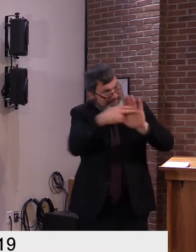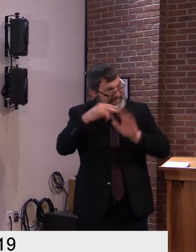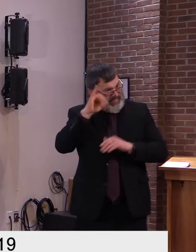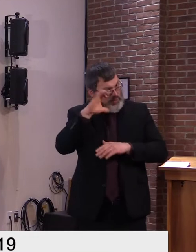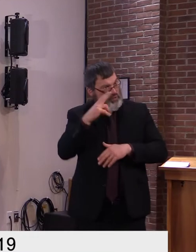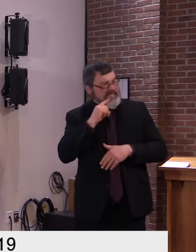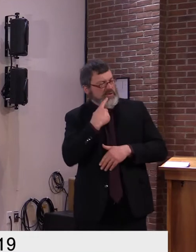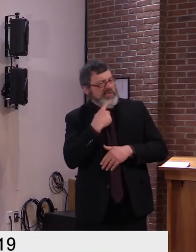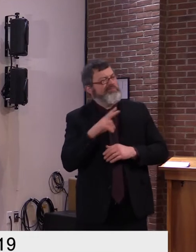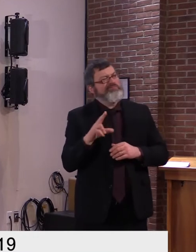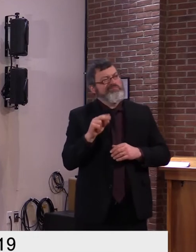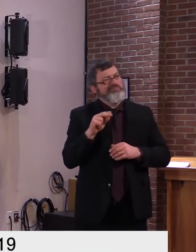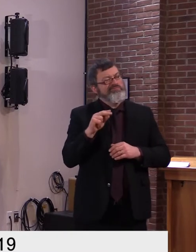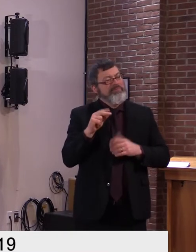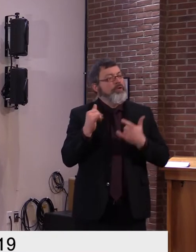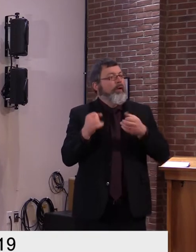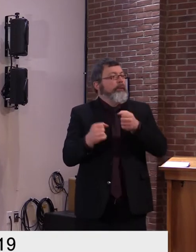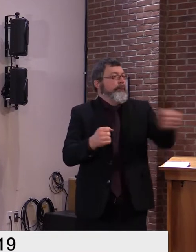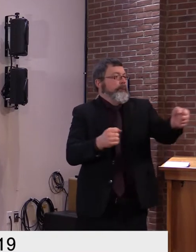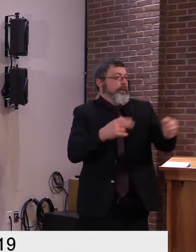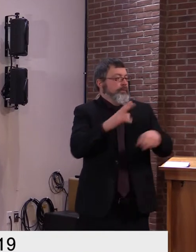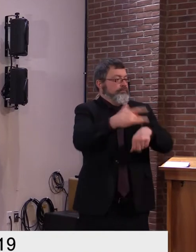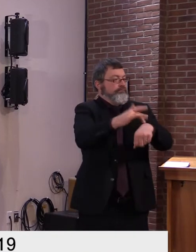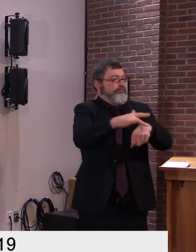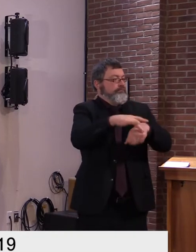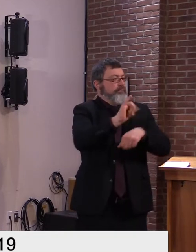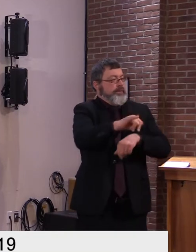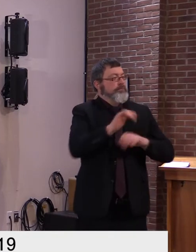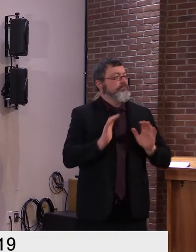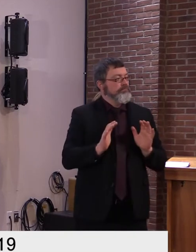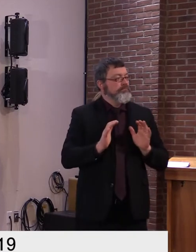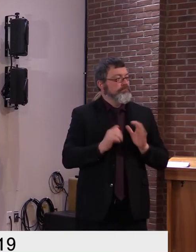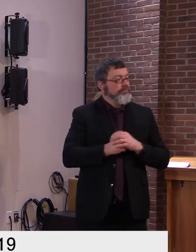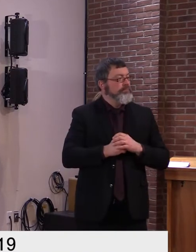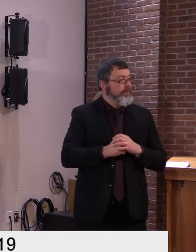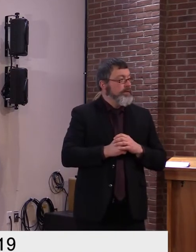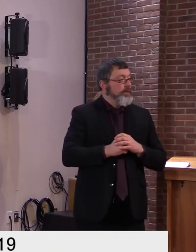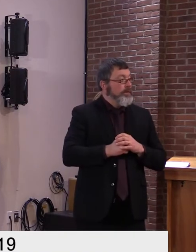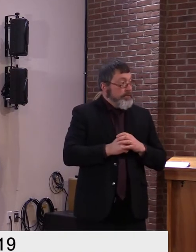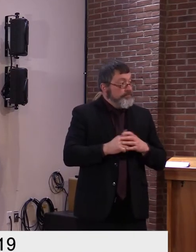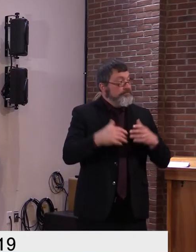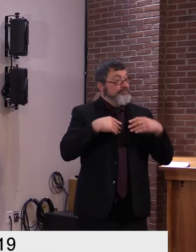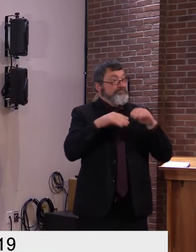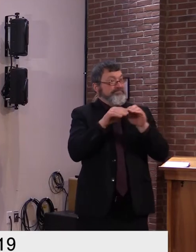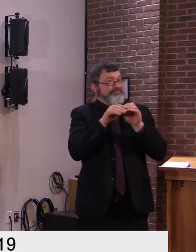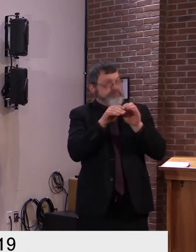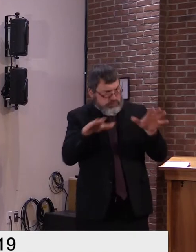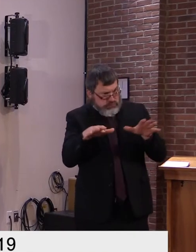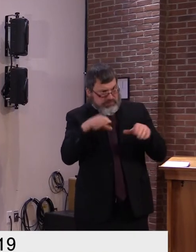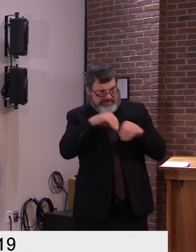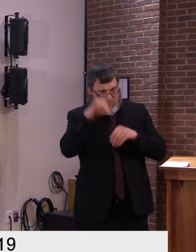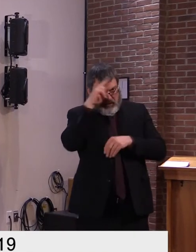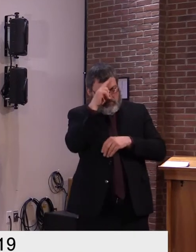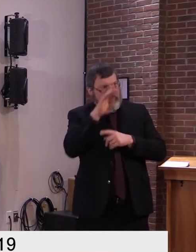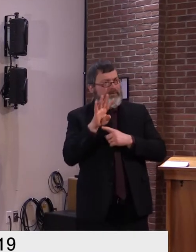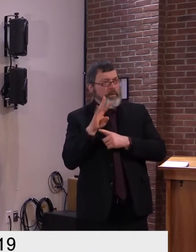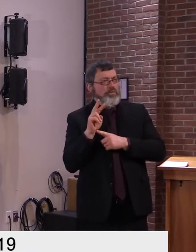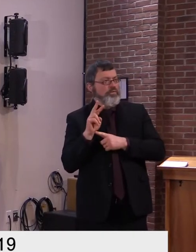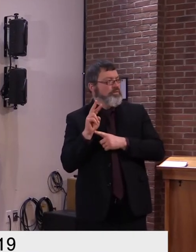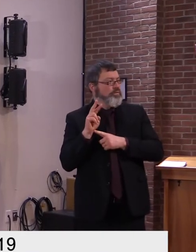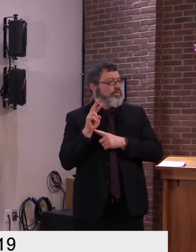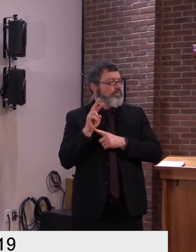to 42, 17 of which are in the healthcare sector. In terms of